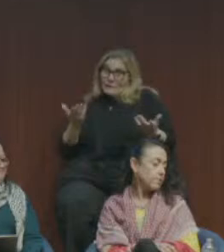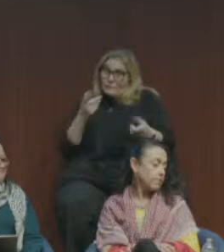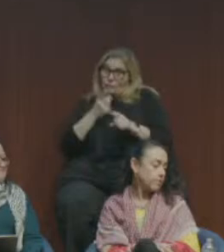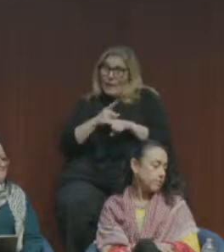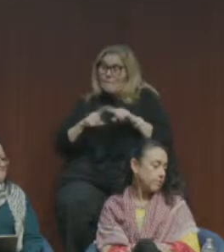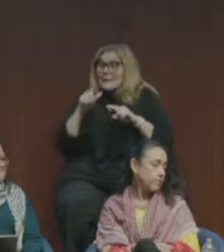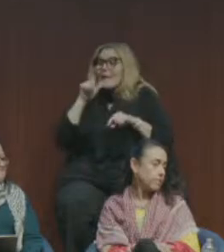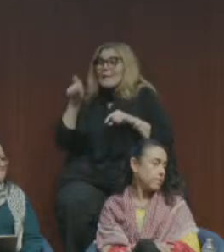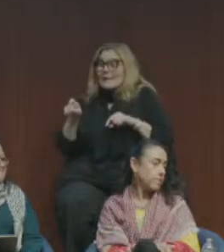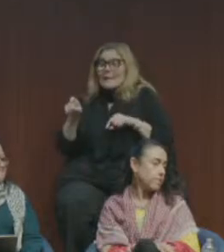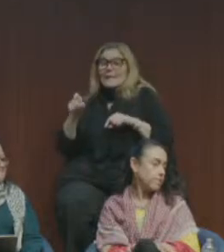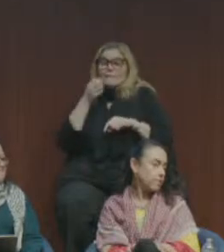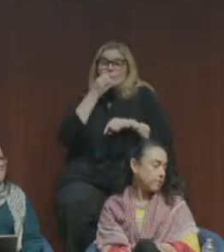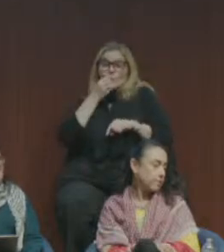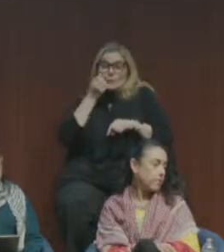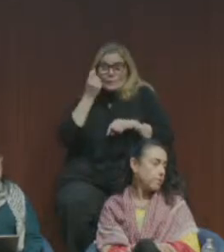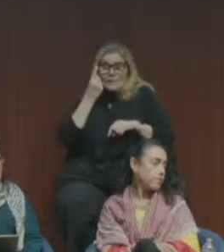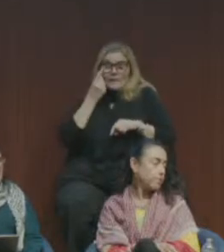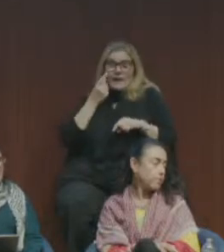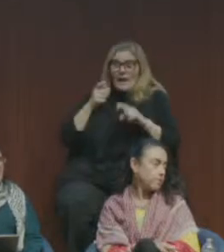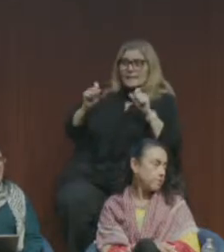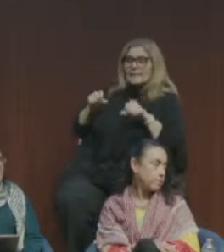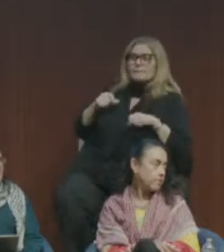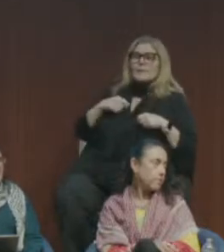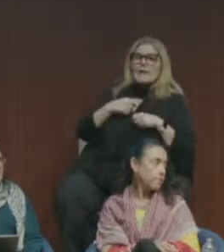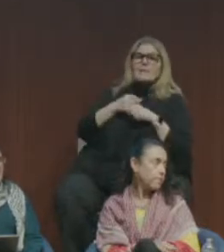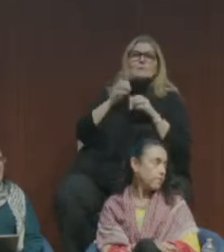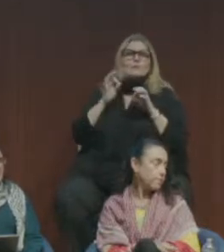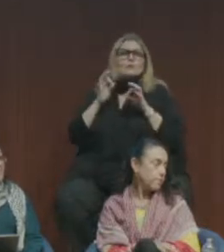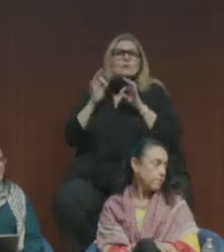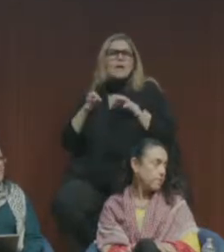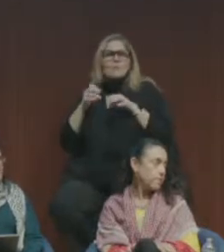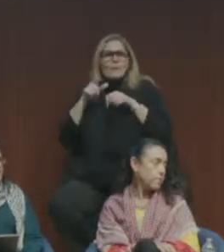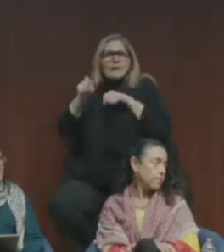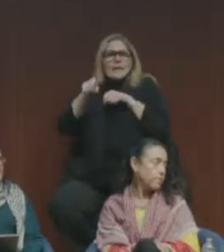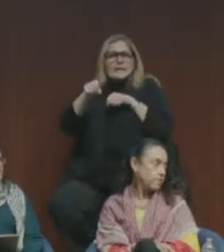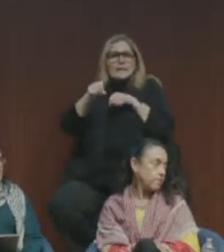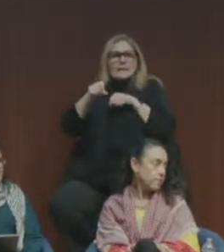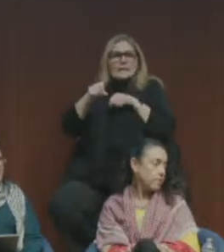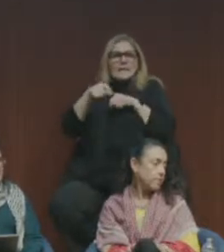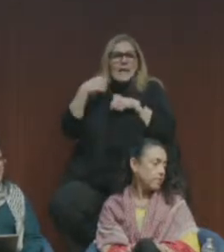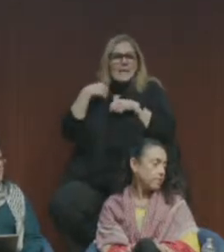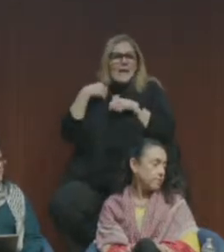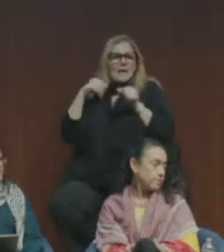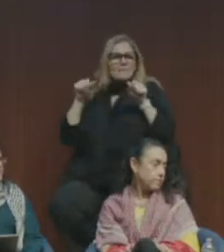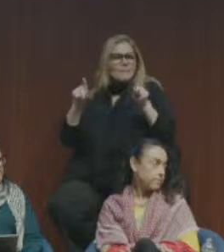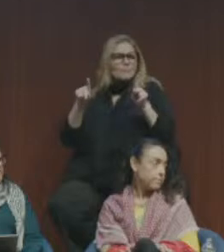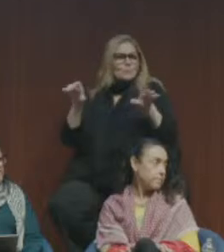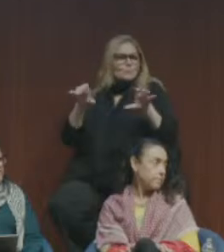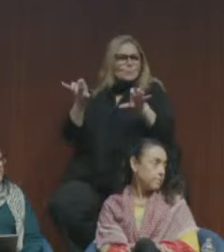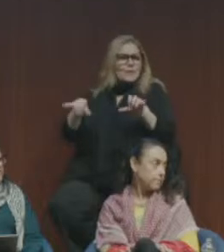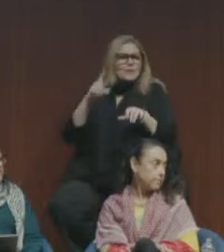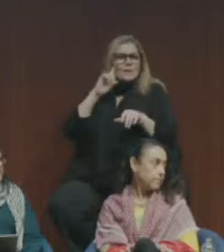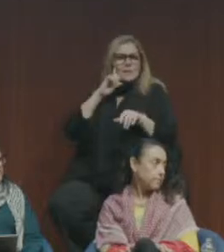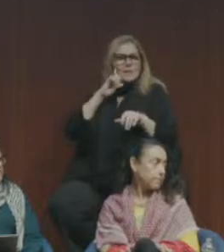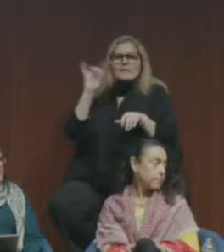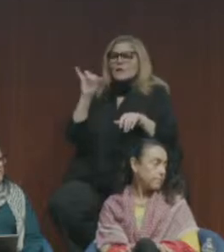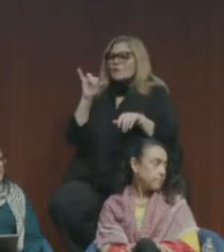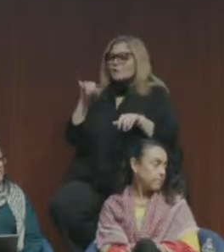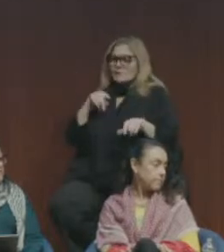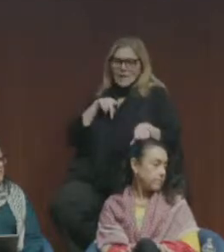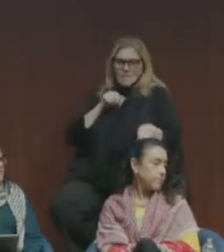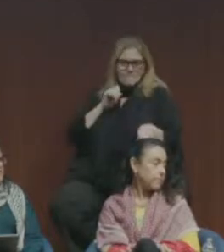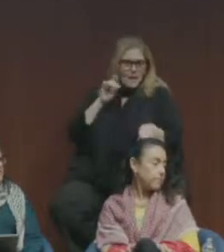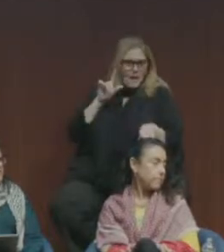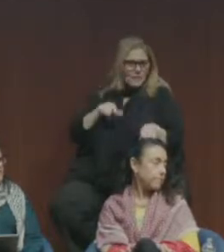do need to be able to determine what we need and have the space to do that. And I think that's where also, Paula, what